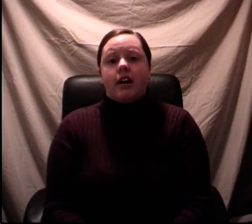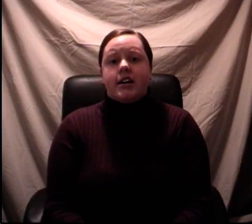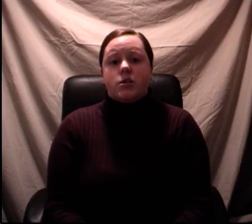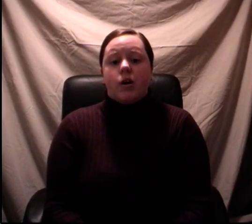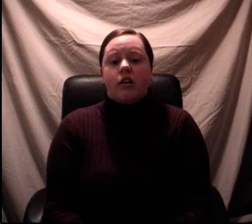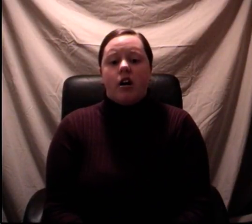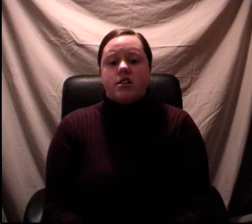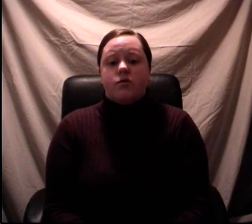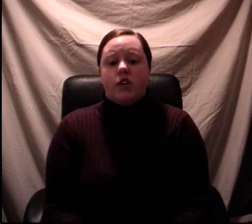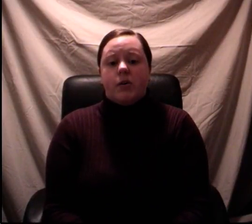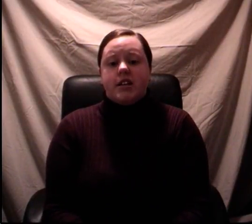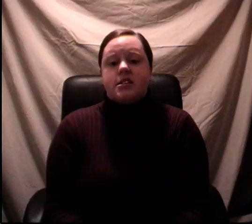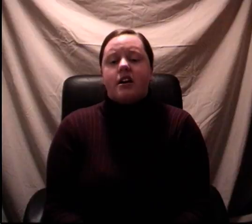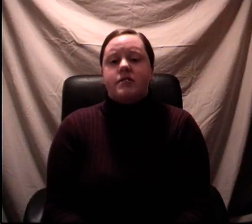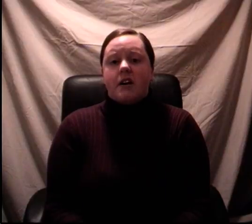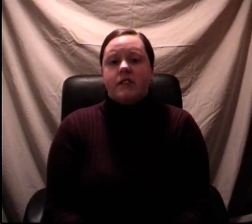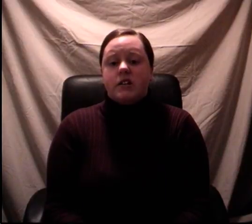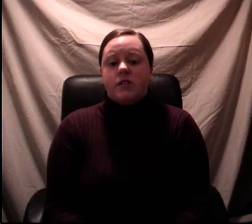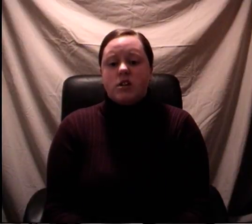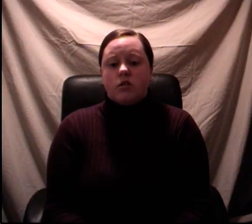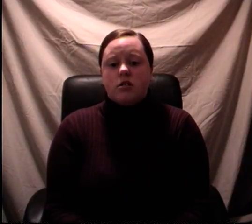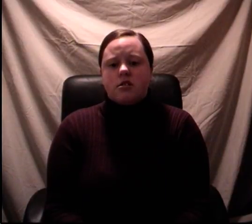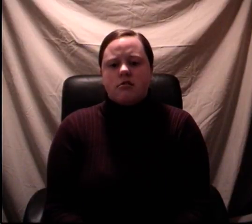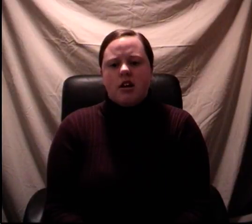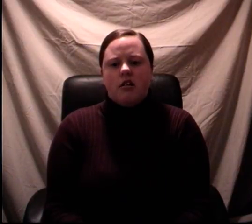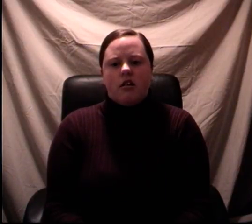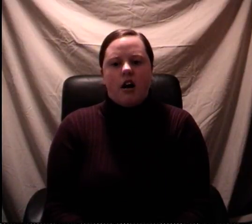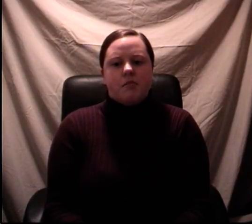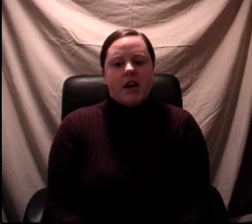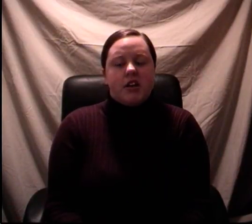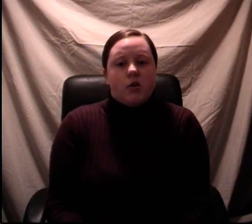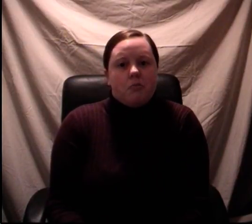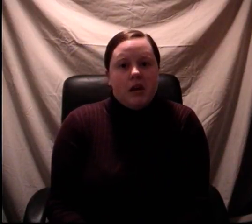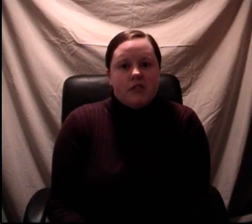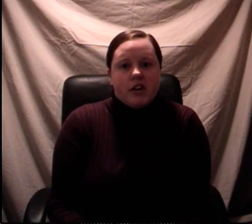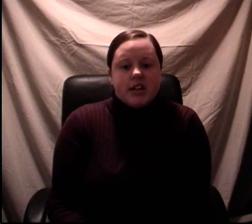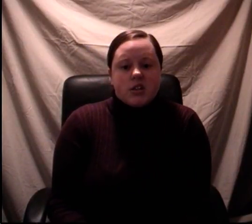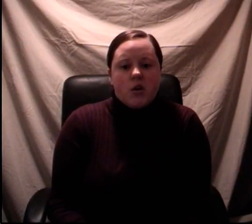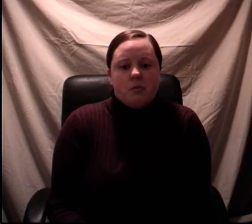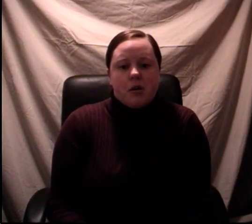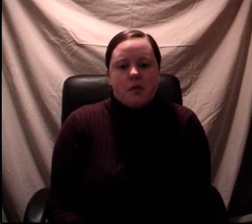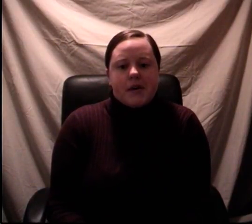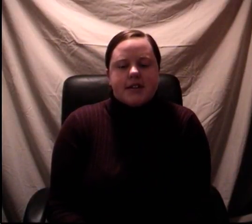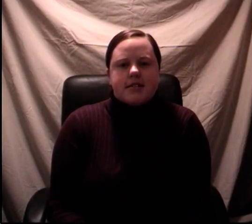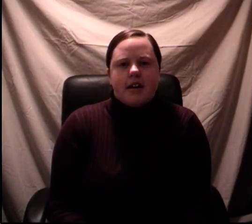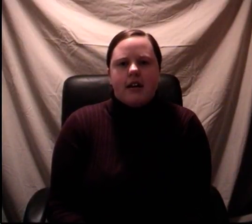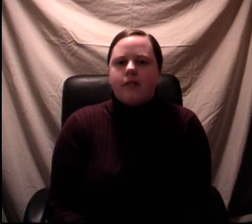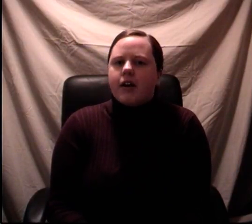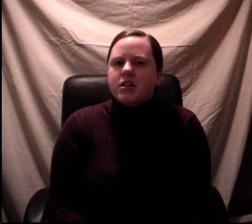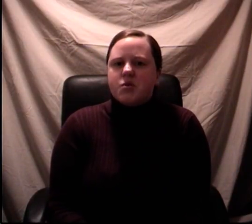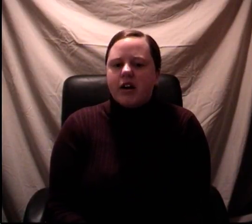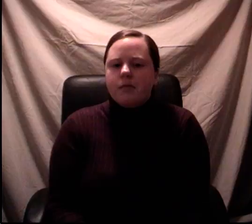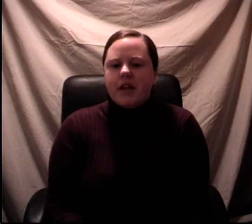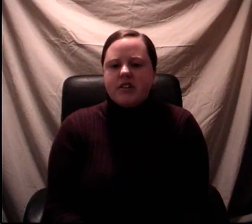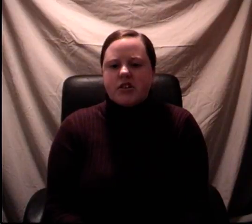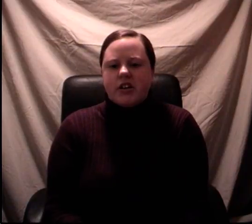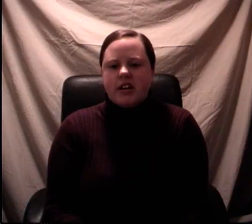analyzed what God's view is of deaf individuals. God made you and me for His own purpose, and He finds great pleasure in